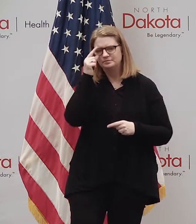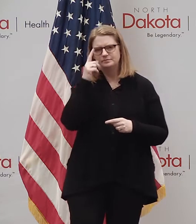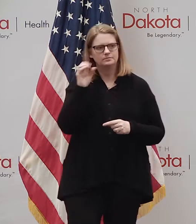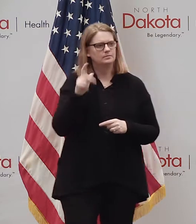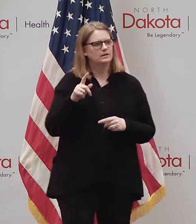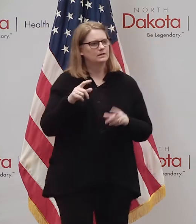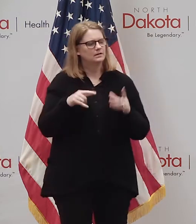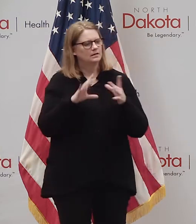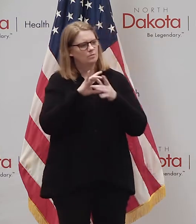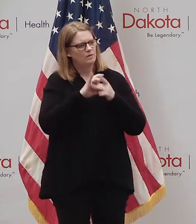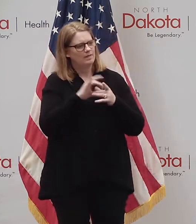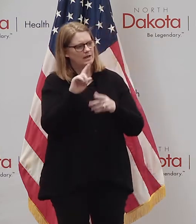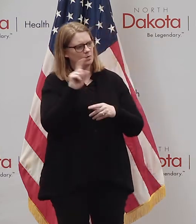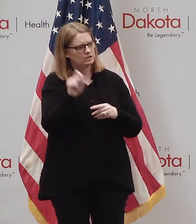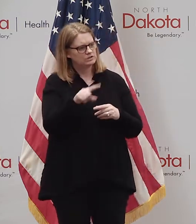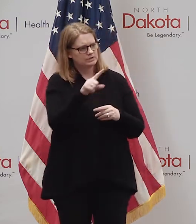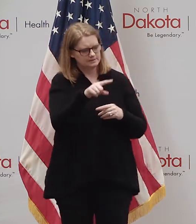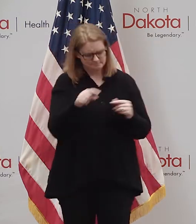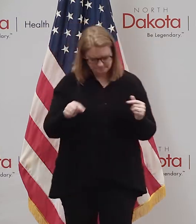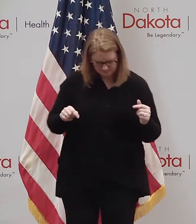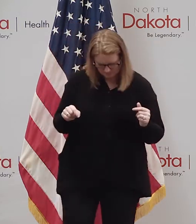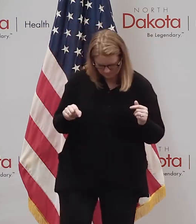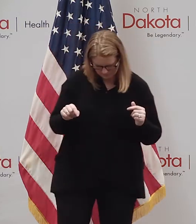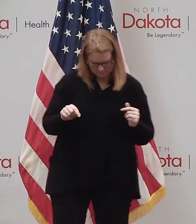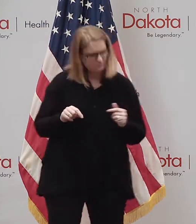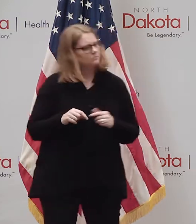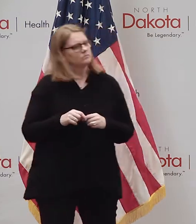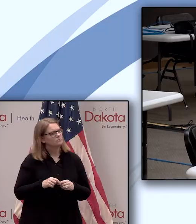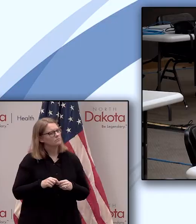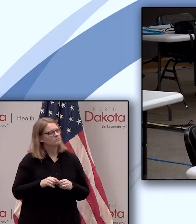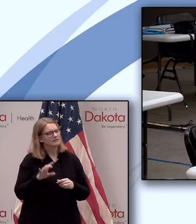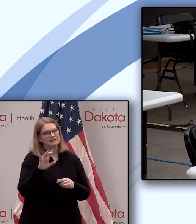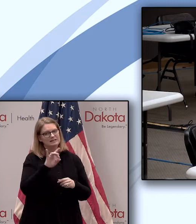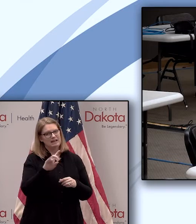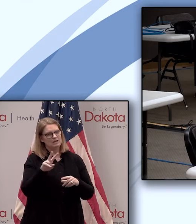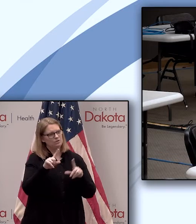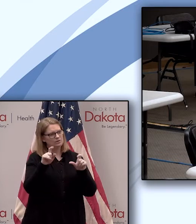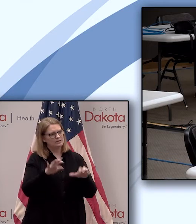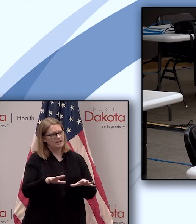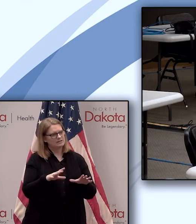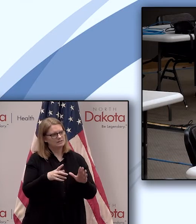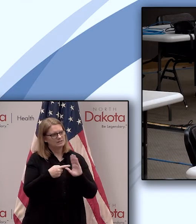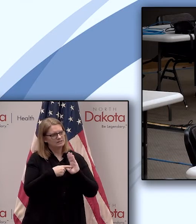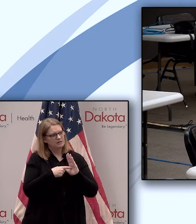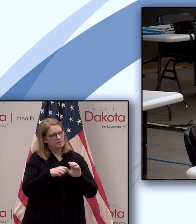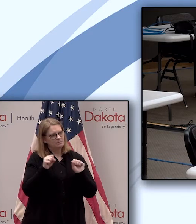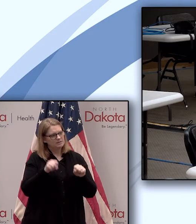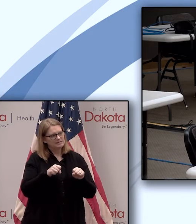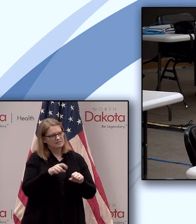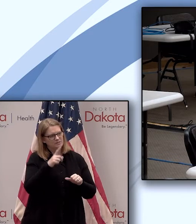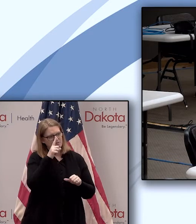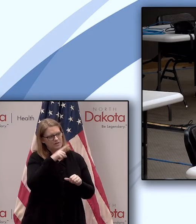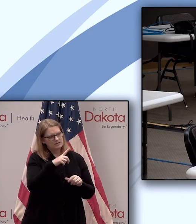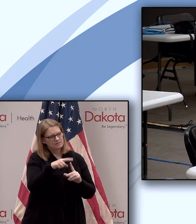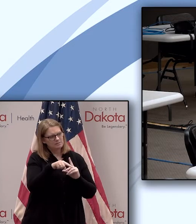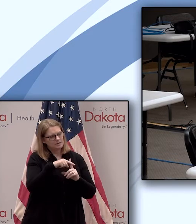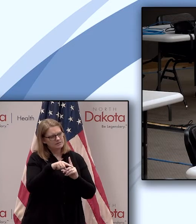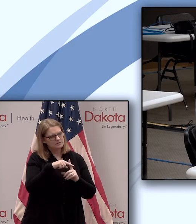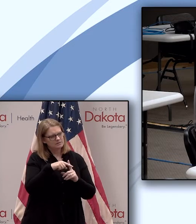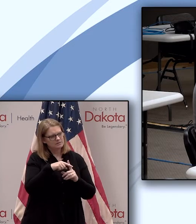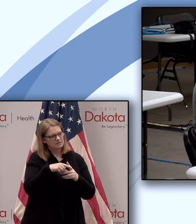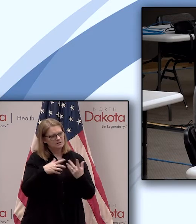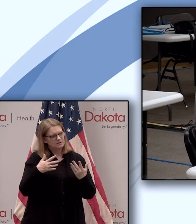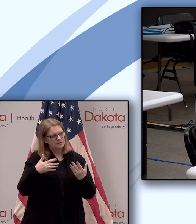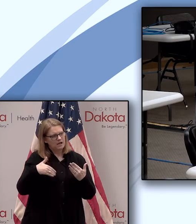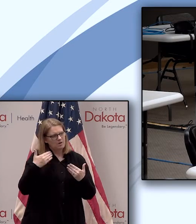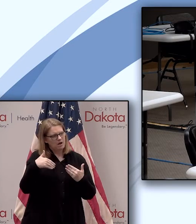I sort of related question to that. These 82 tests are sort of a visible example of potential false positives. How often does this happen